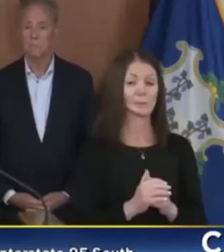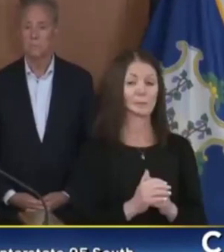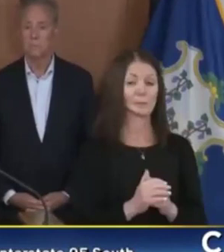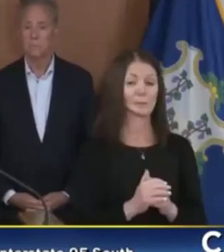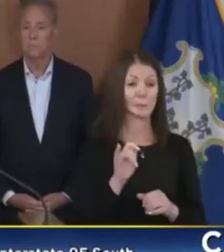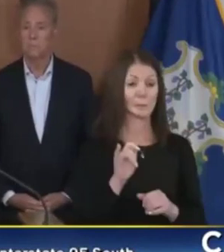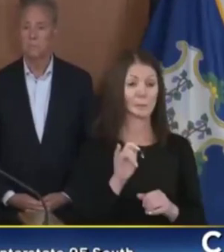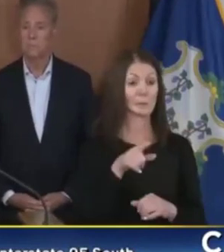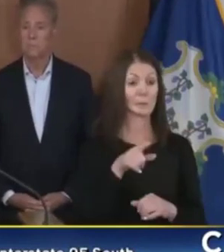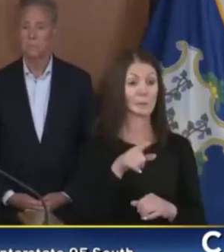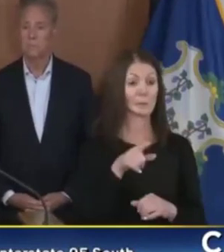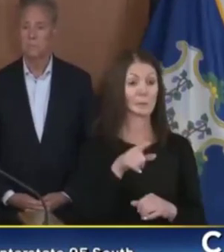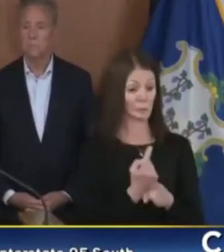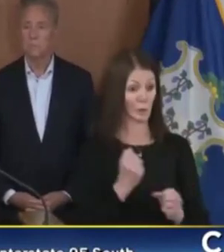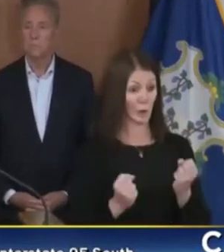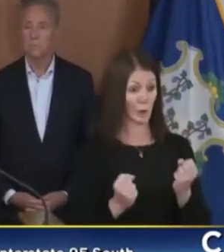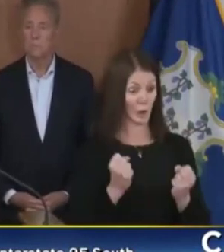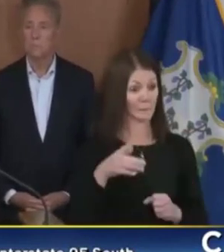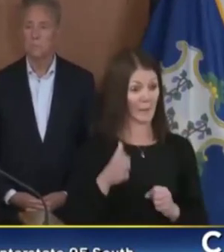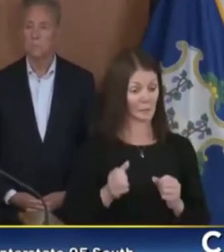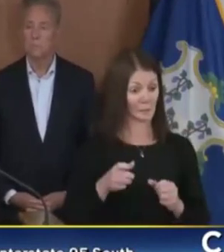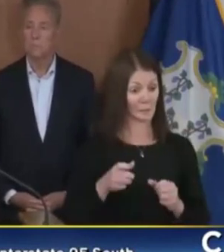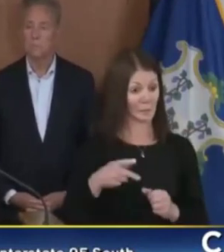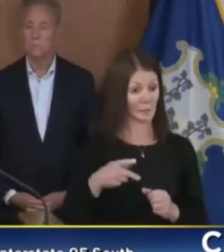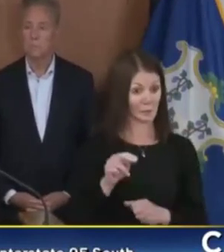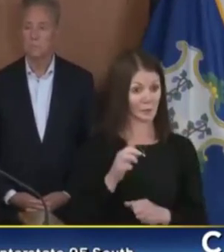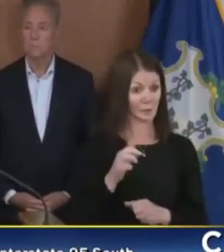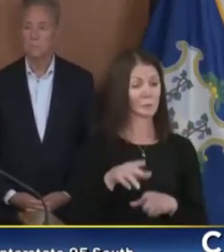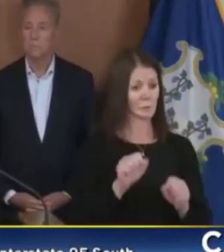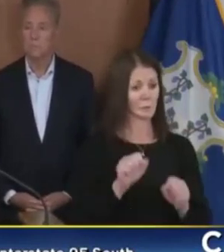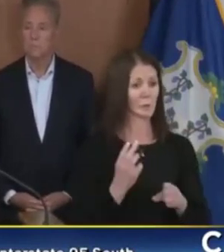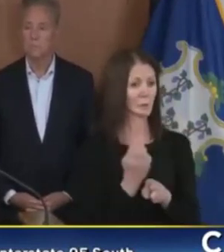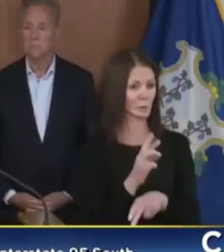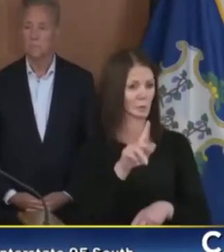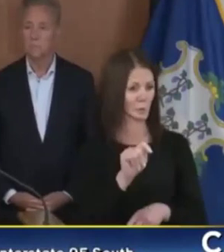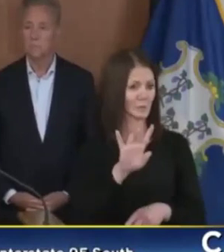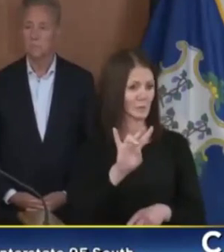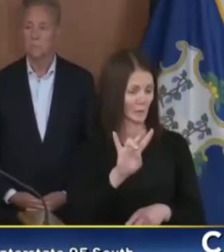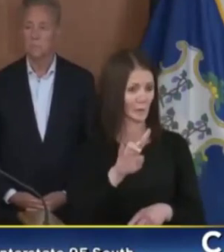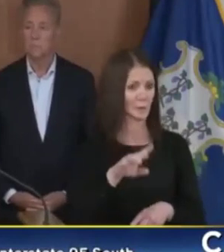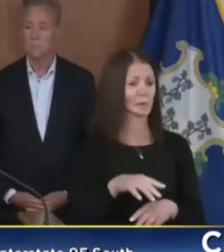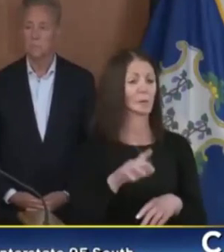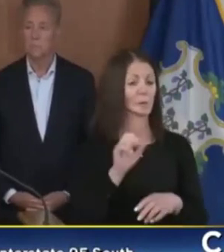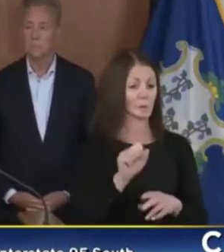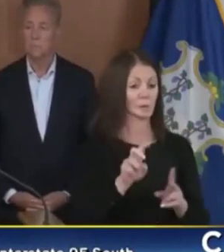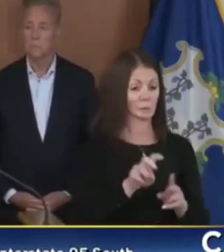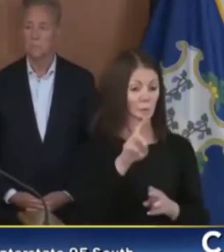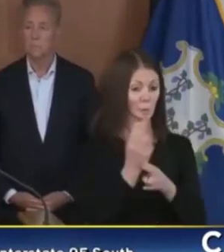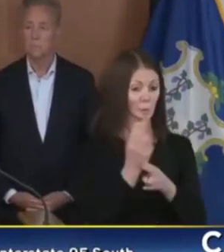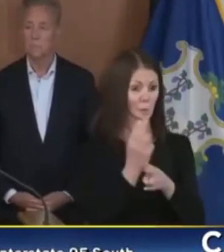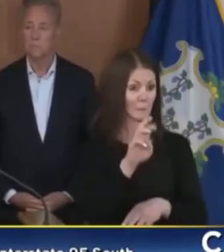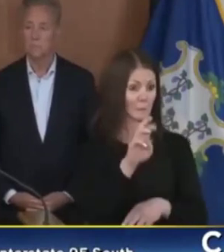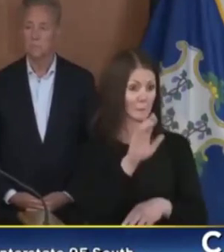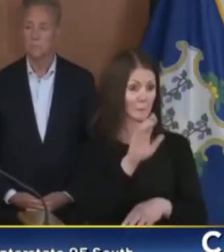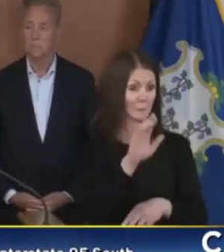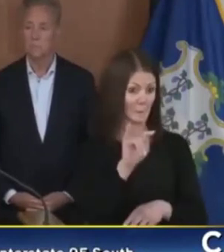If you're in a passenger vehicle, you could get onto Route 7, and if you were going to travel up, you could go all the way up to the Merritt Parkway, which would be